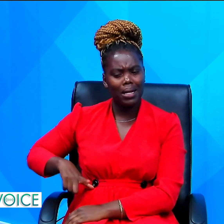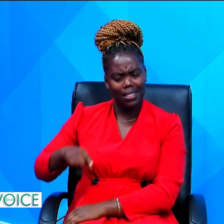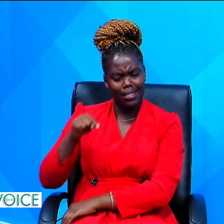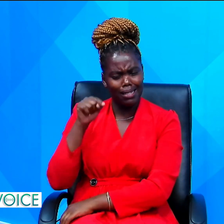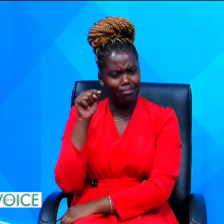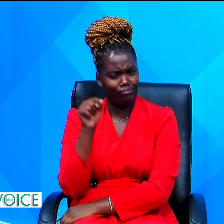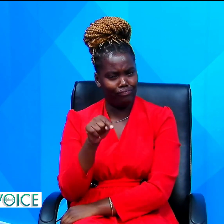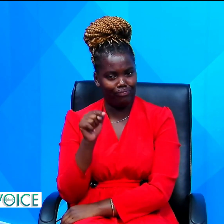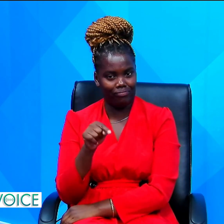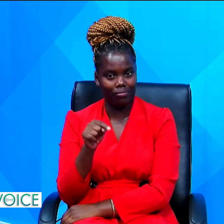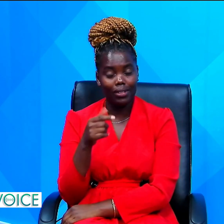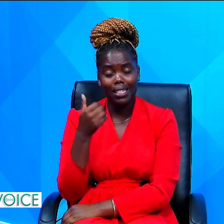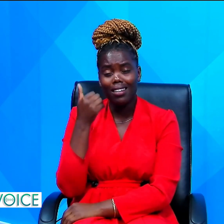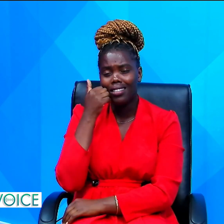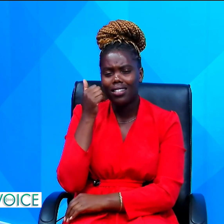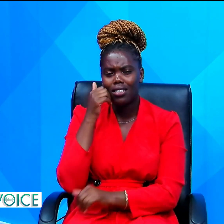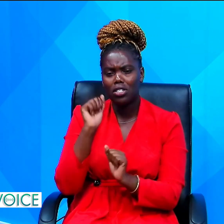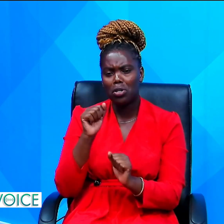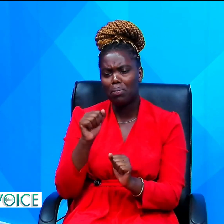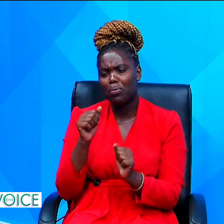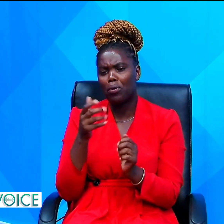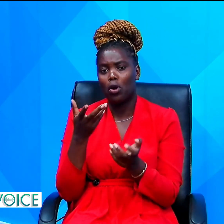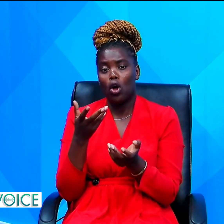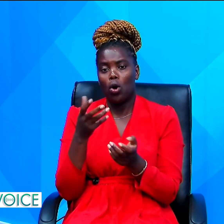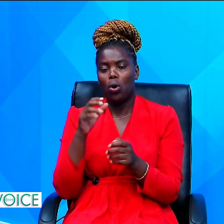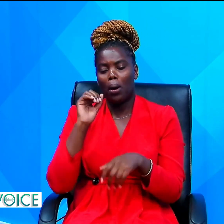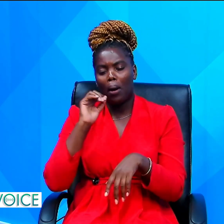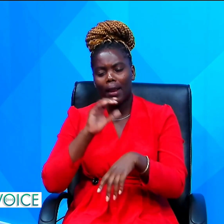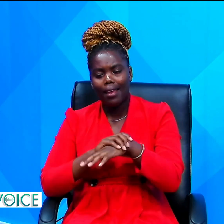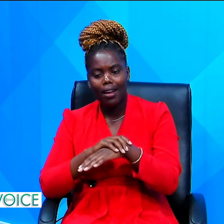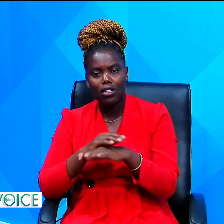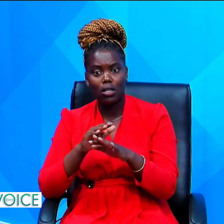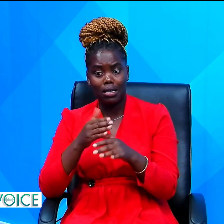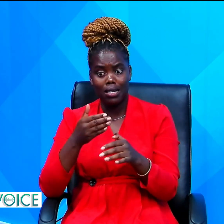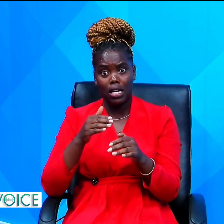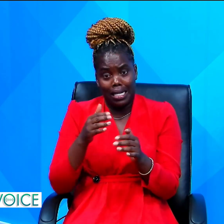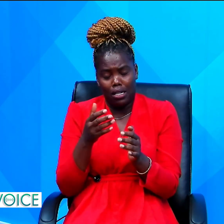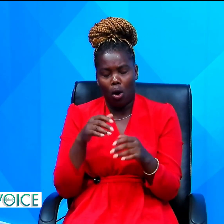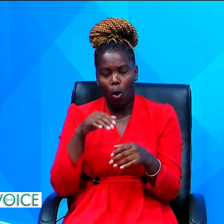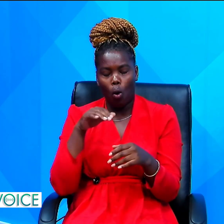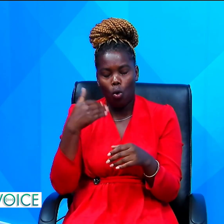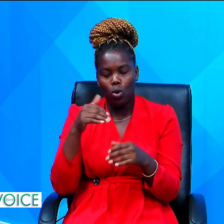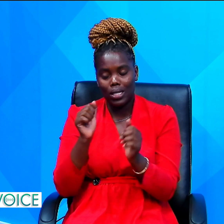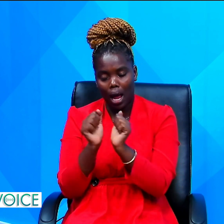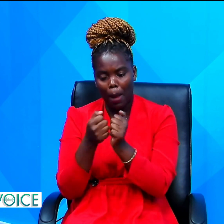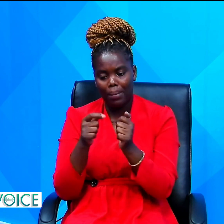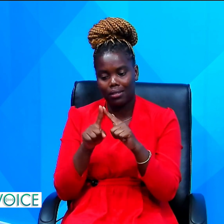hepatitis, it's a sickness that you can get,